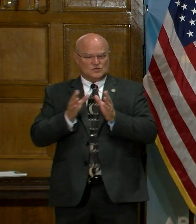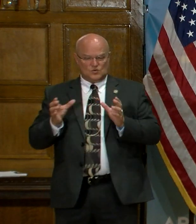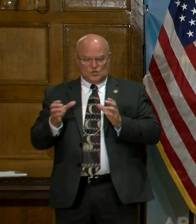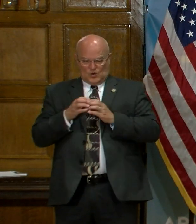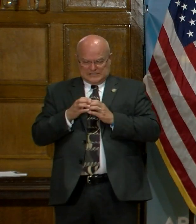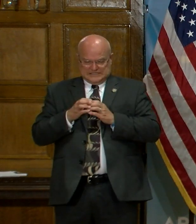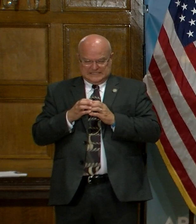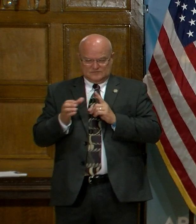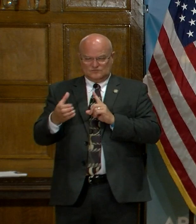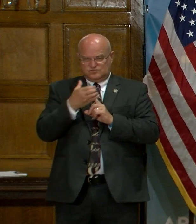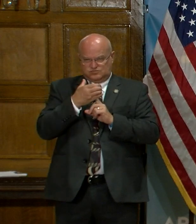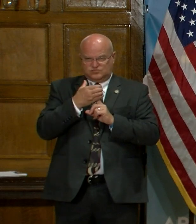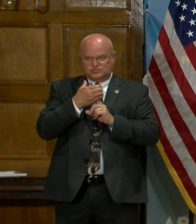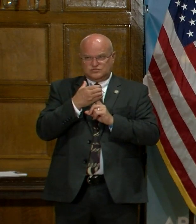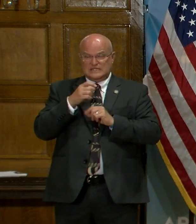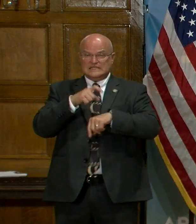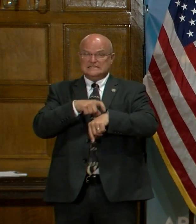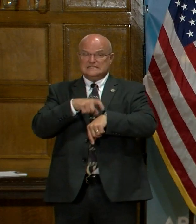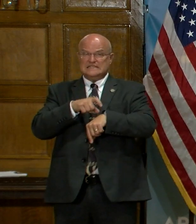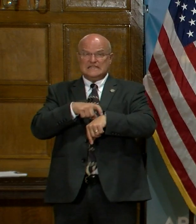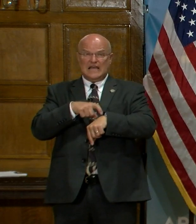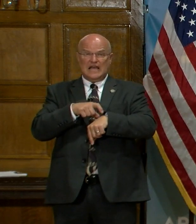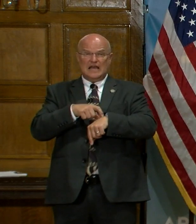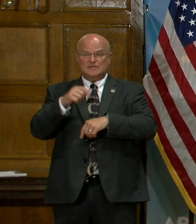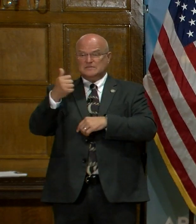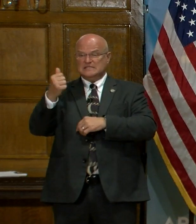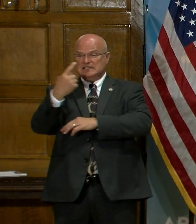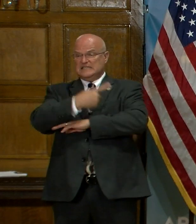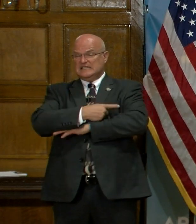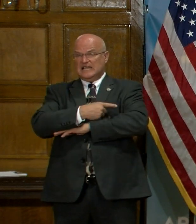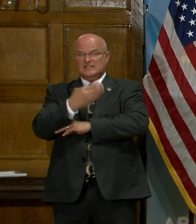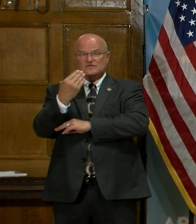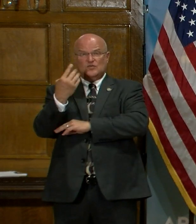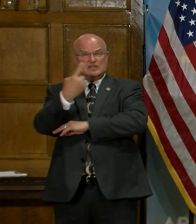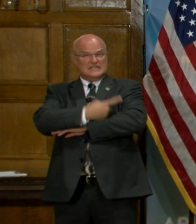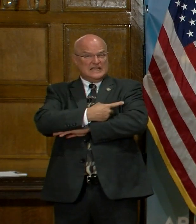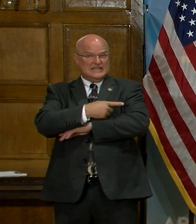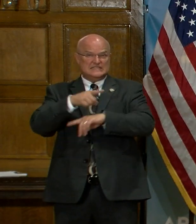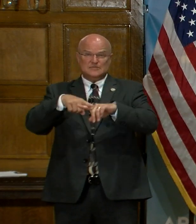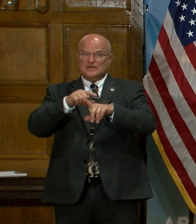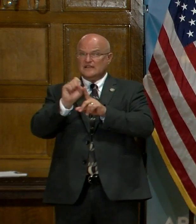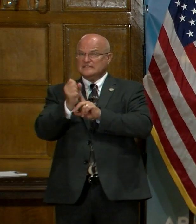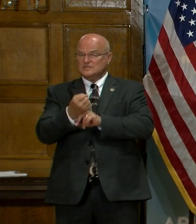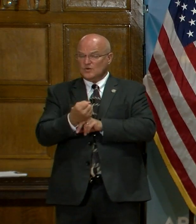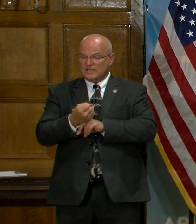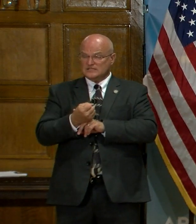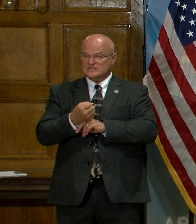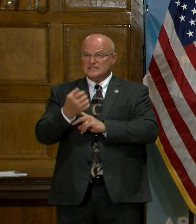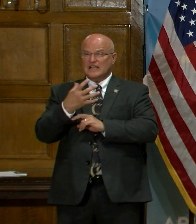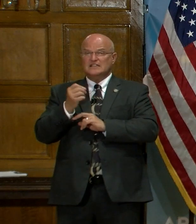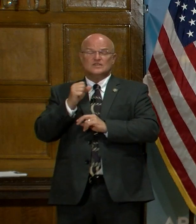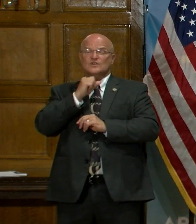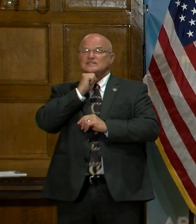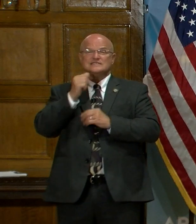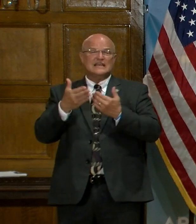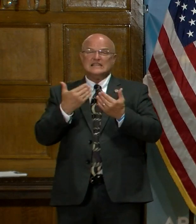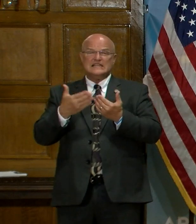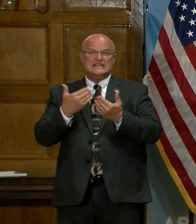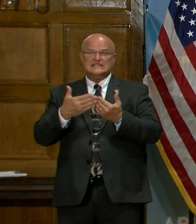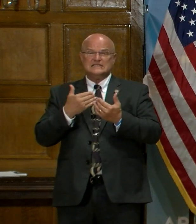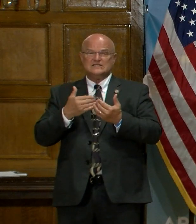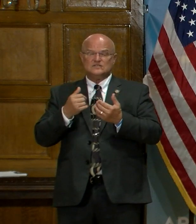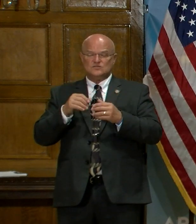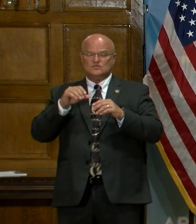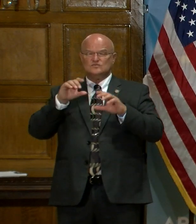quarantine, you know, it's a period of time, so 10 days, 14 days, depending on the situation. And so it's not easy